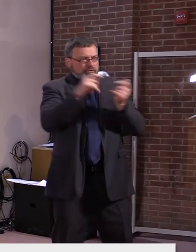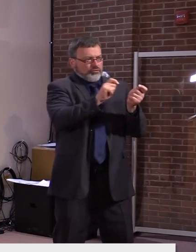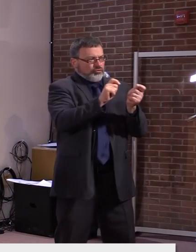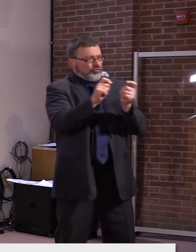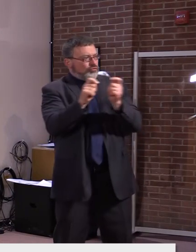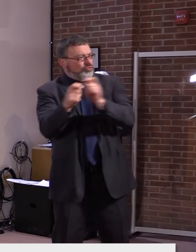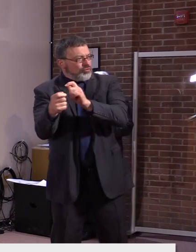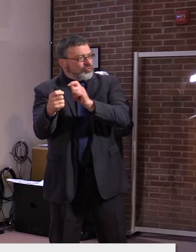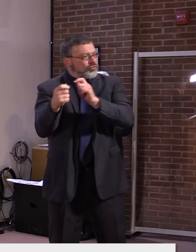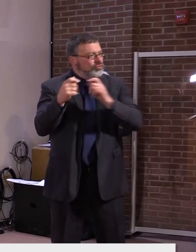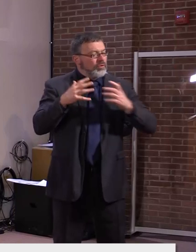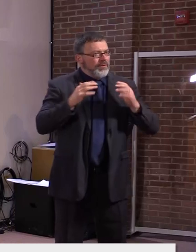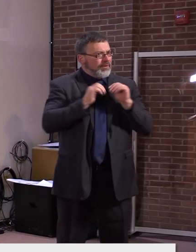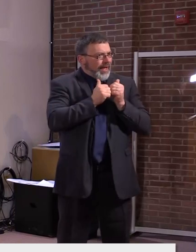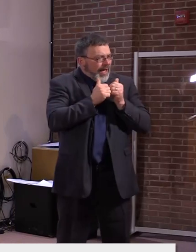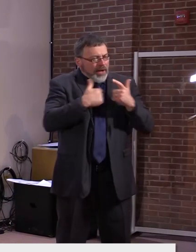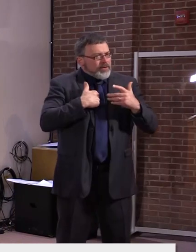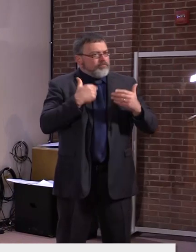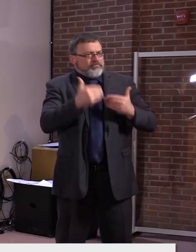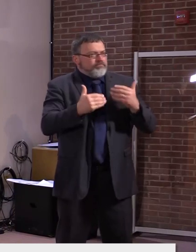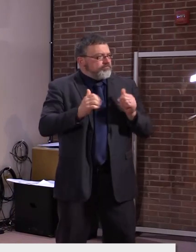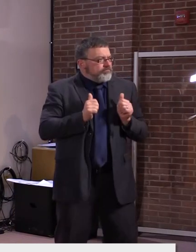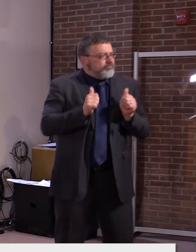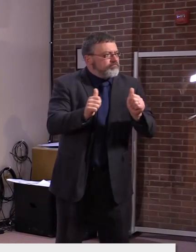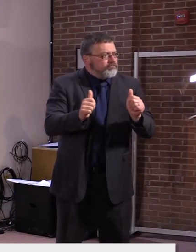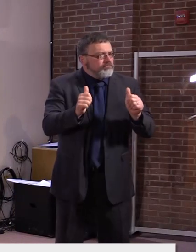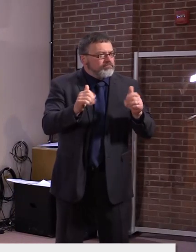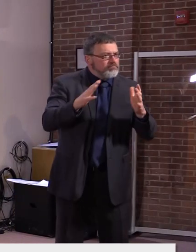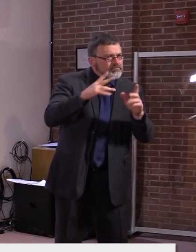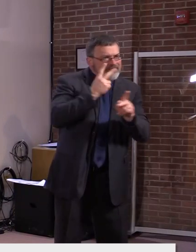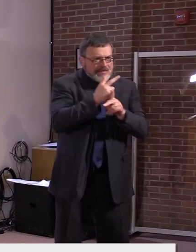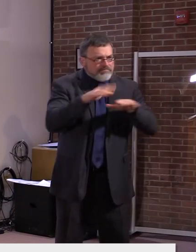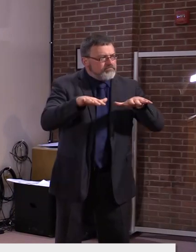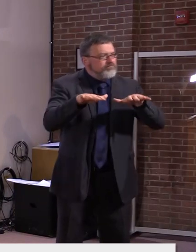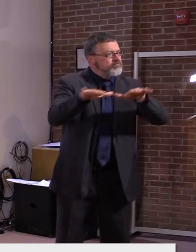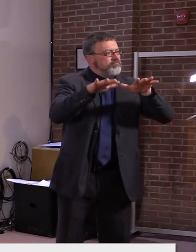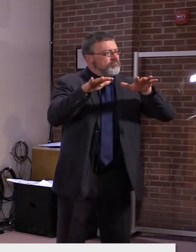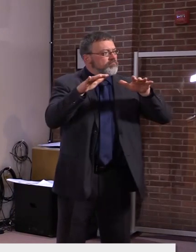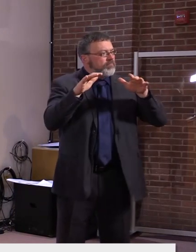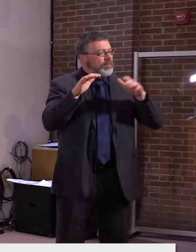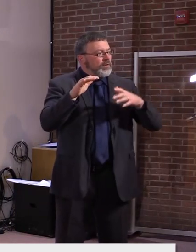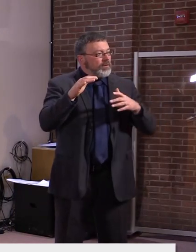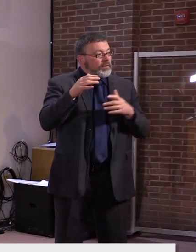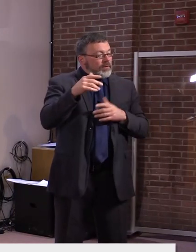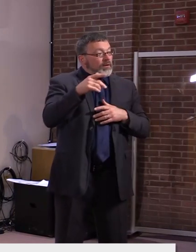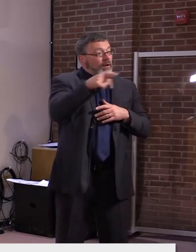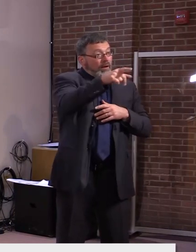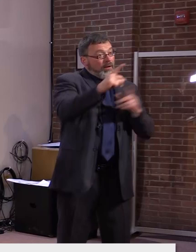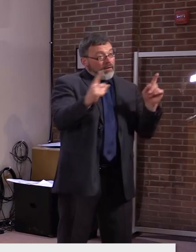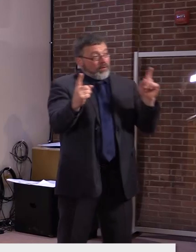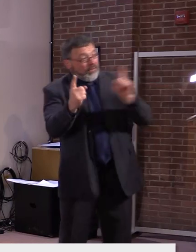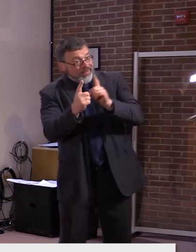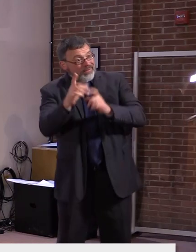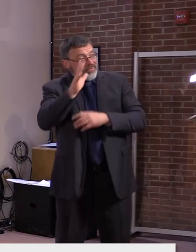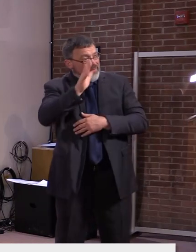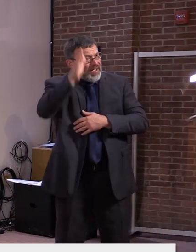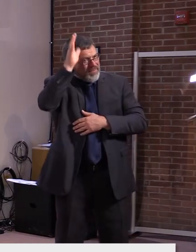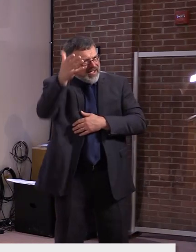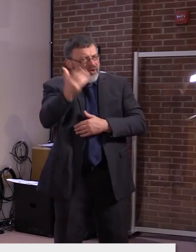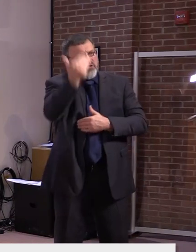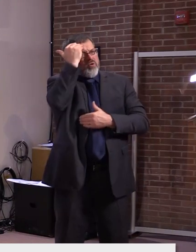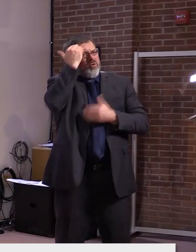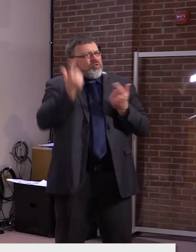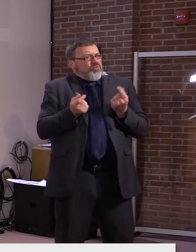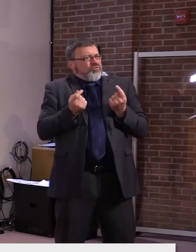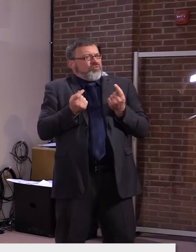and protective decisions, like getting tested before you visit your grandmother for a birthday party, or taking a